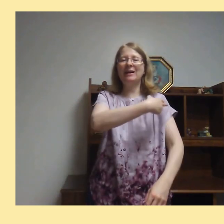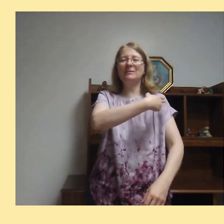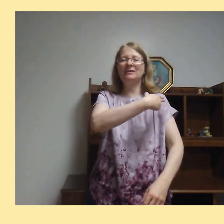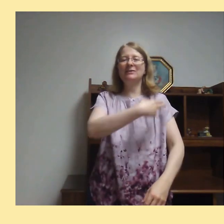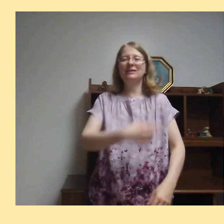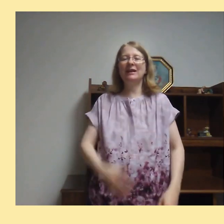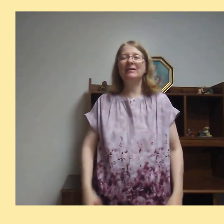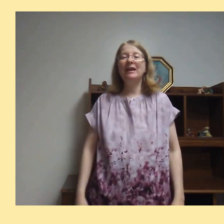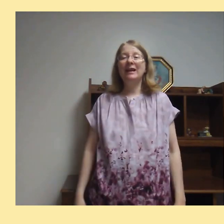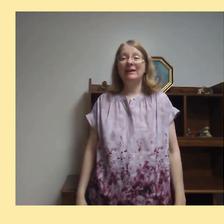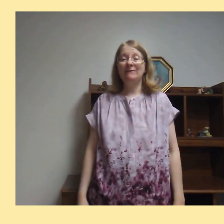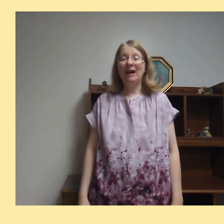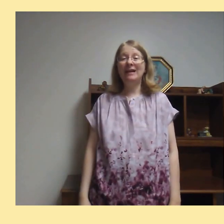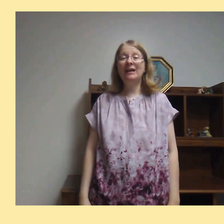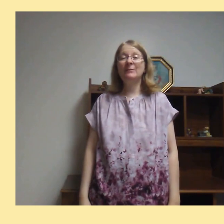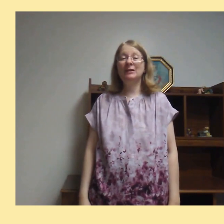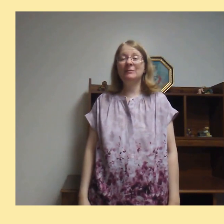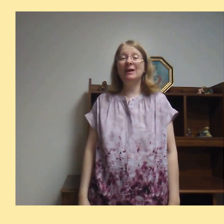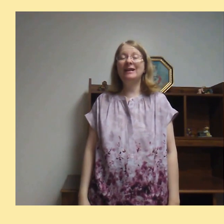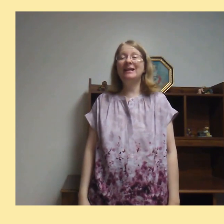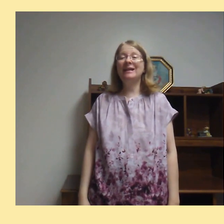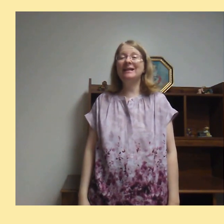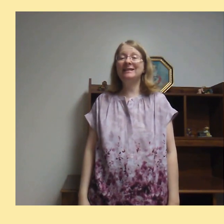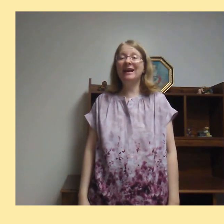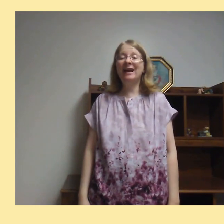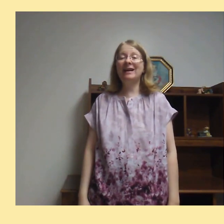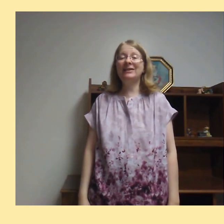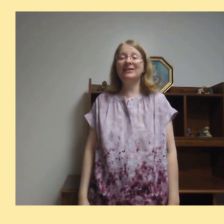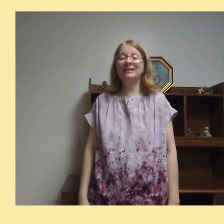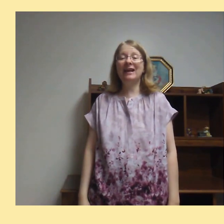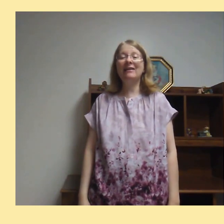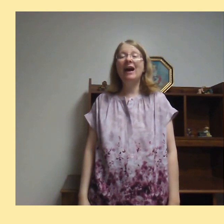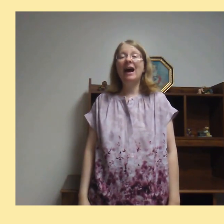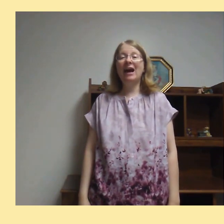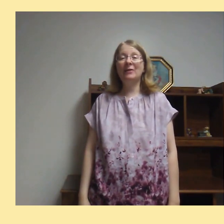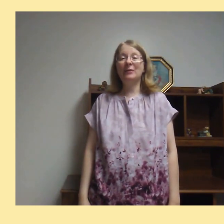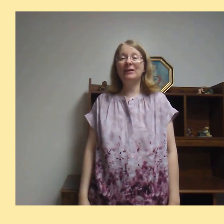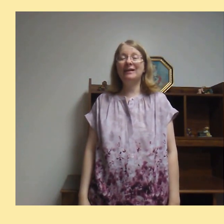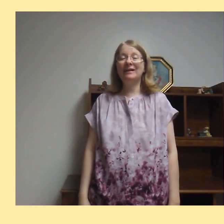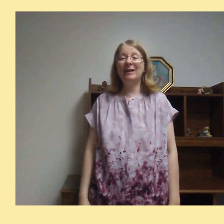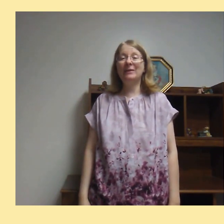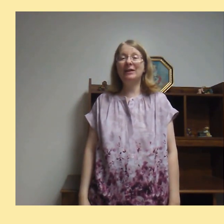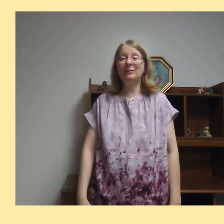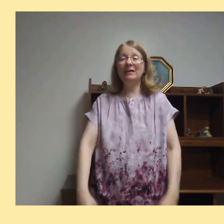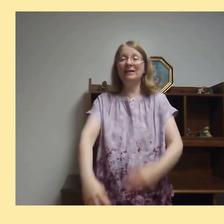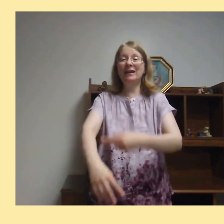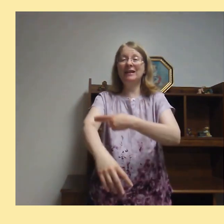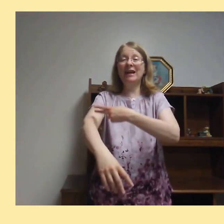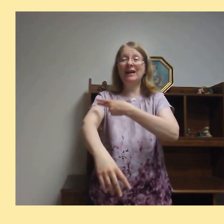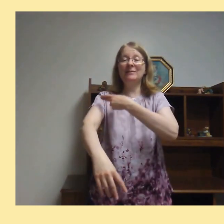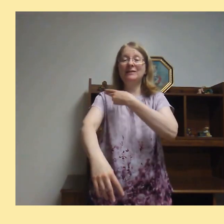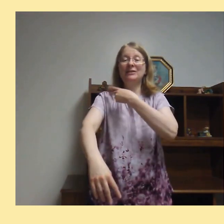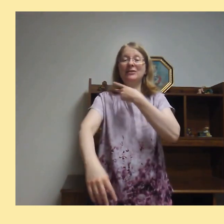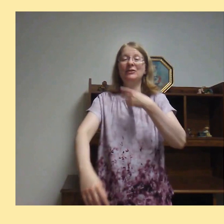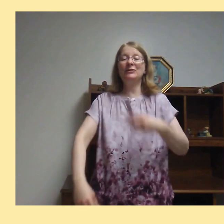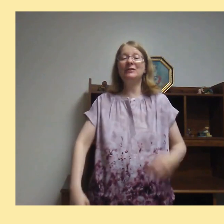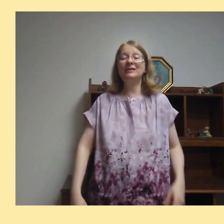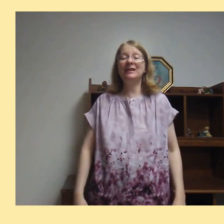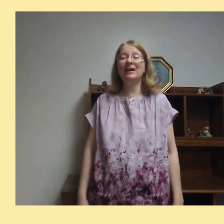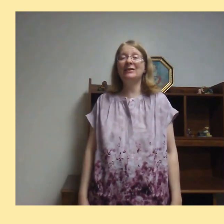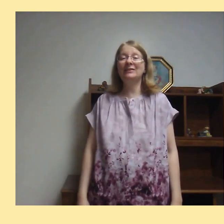young lambs to sell. If I'd had much money as I could tell, I wouldn't come here with young lambs